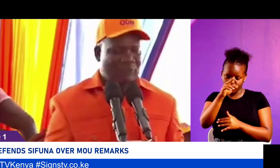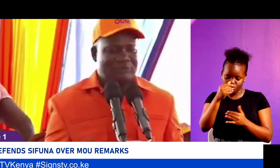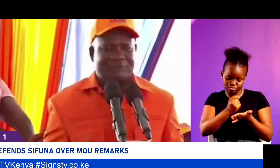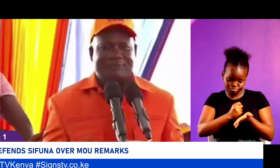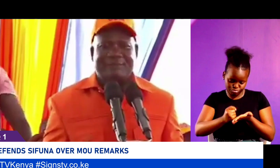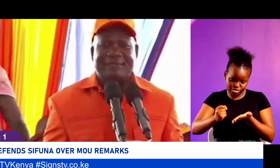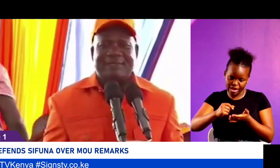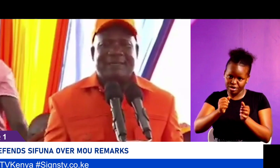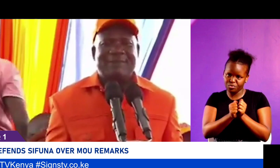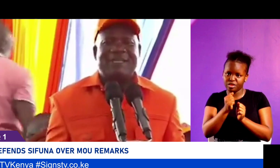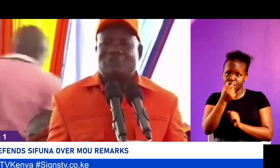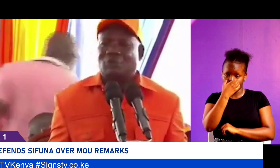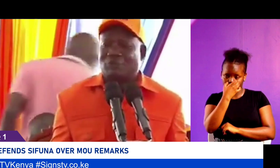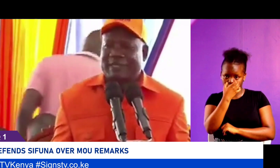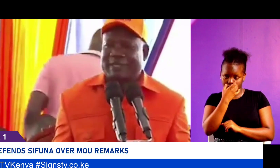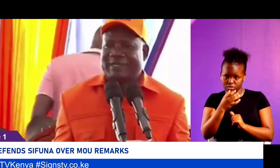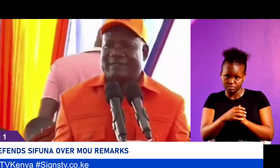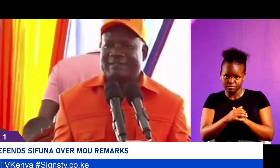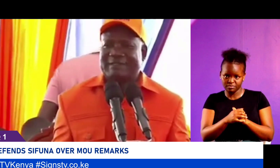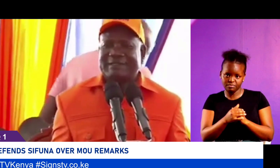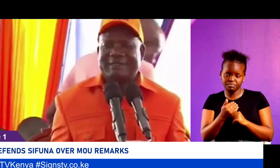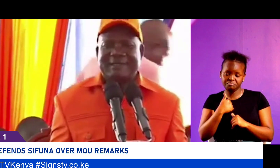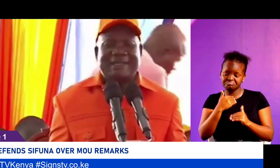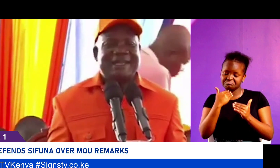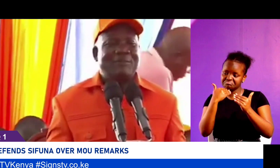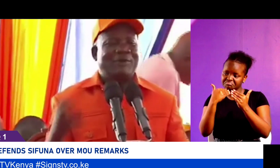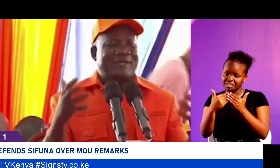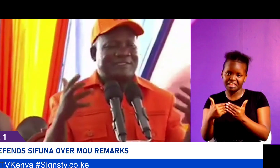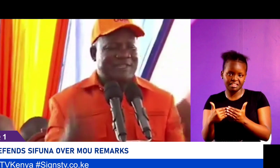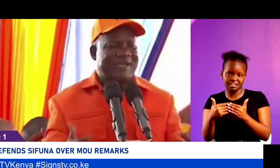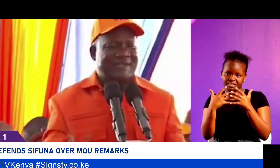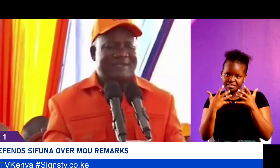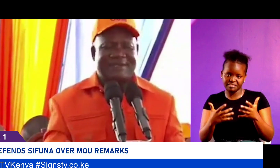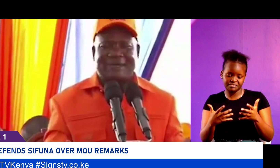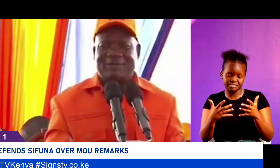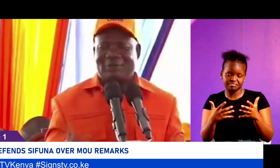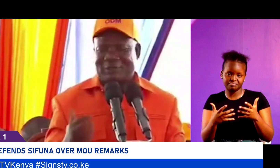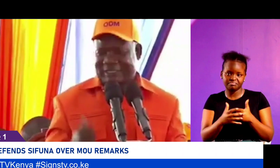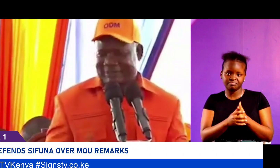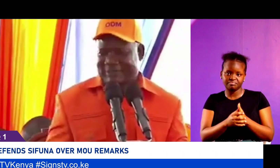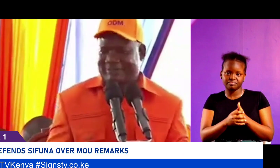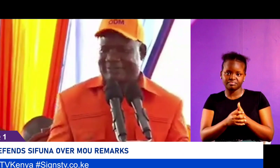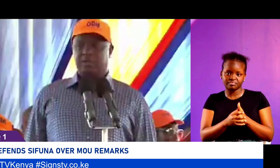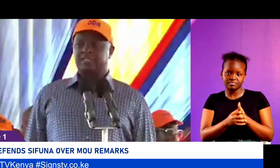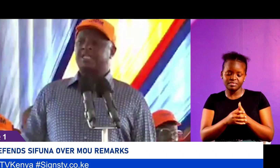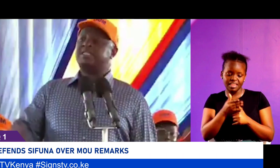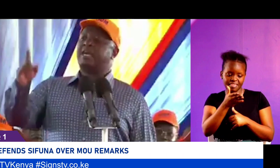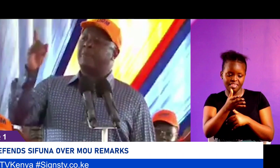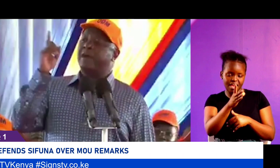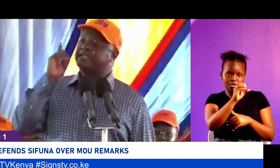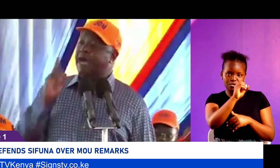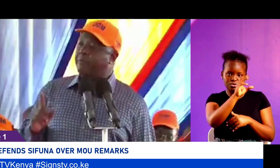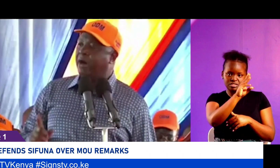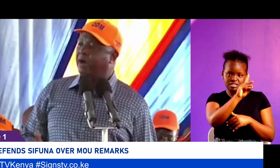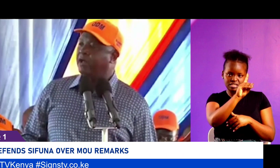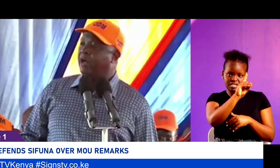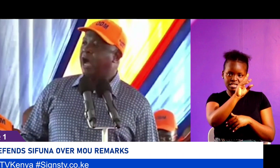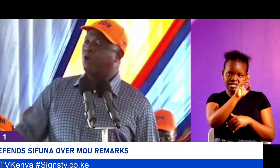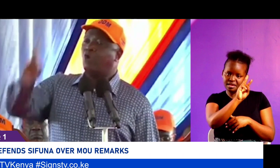Ruto. Na mimi nashukuru sana ile demokrasia ambayo iko kwa chama. Sisi kama chama